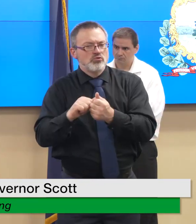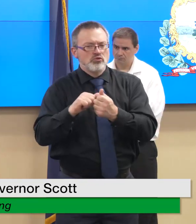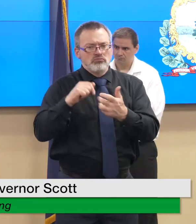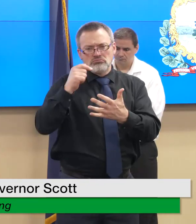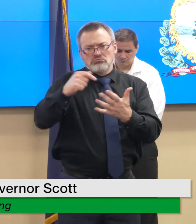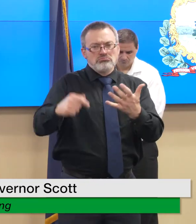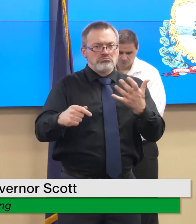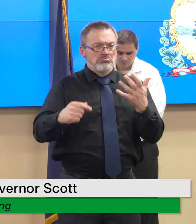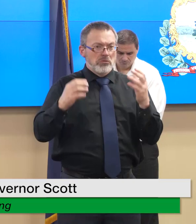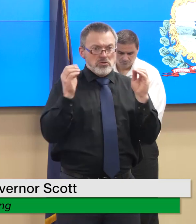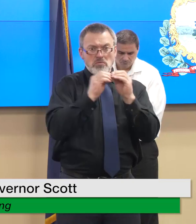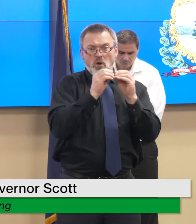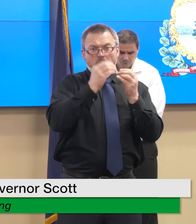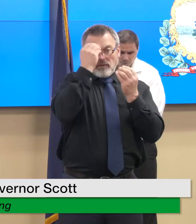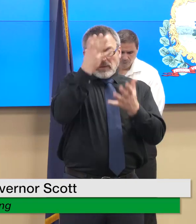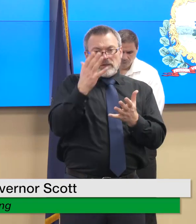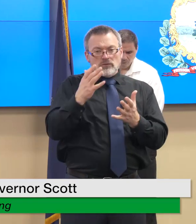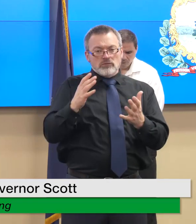you can either call